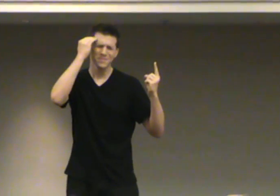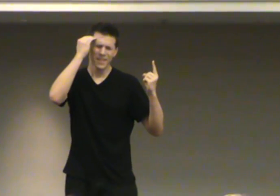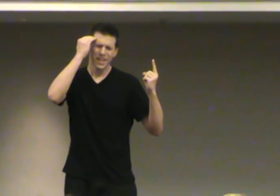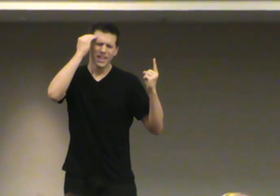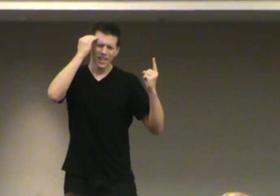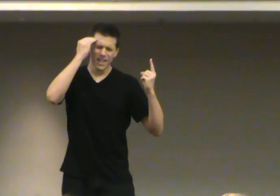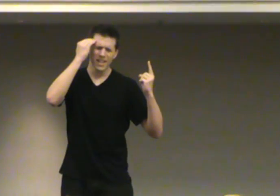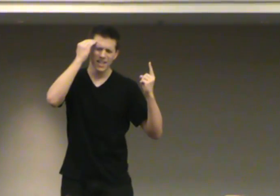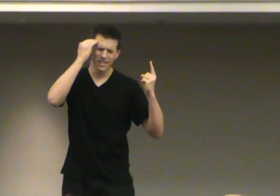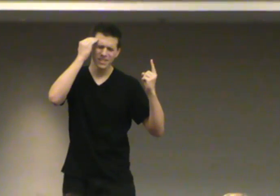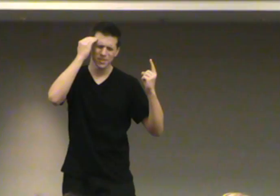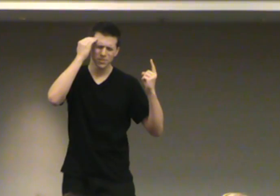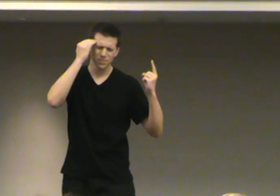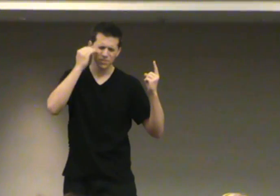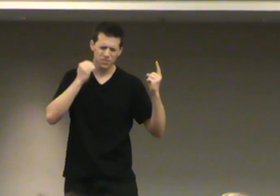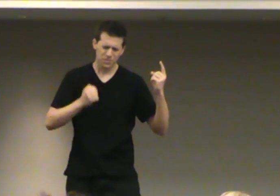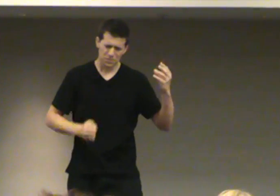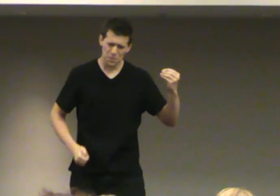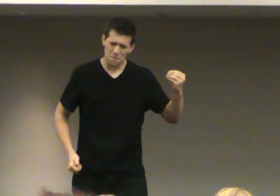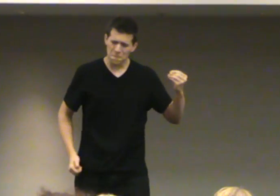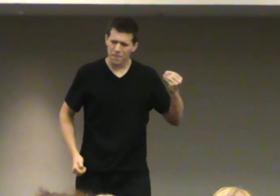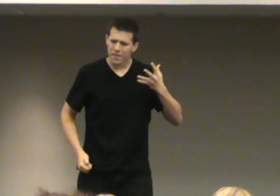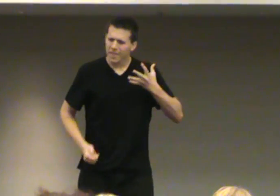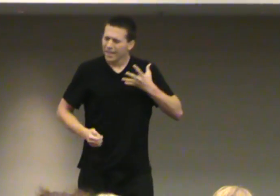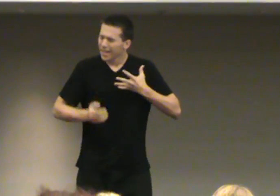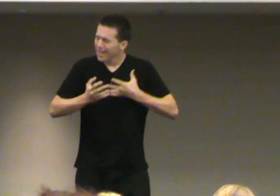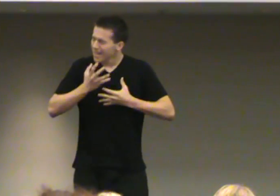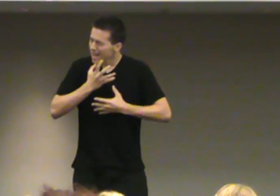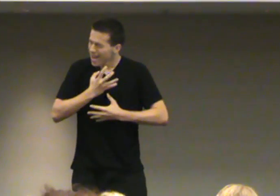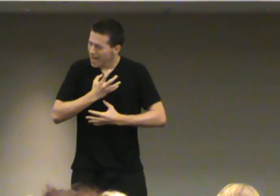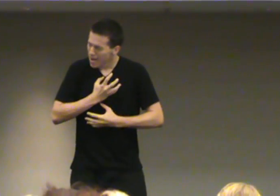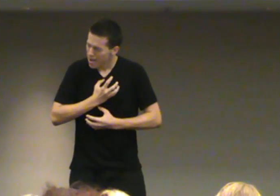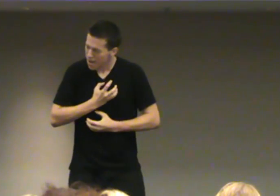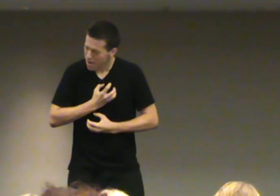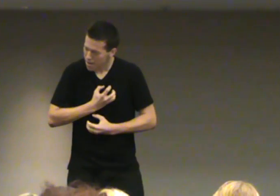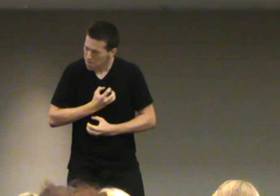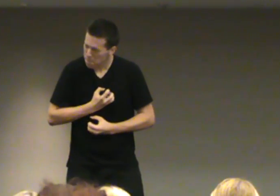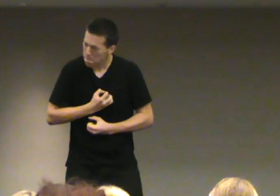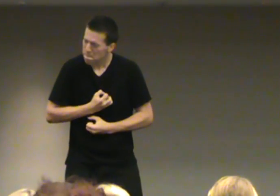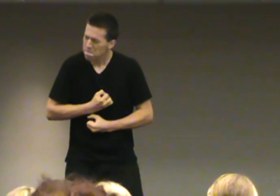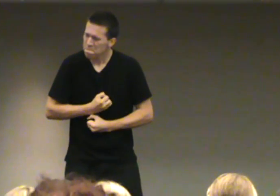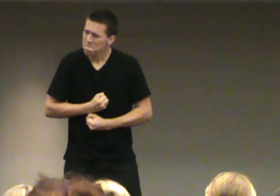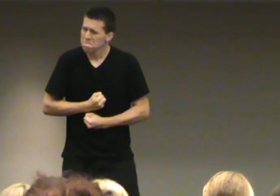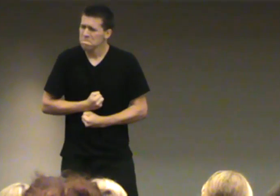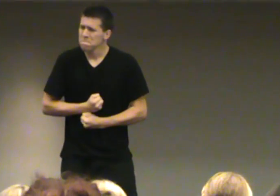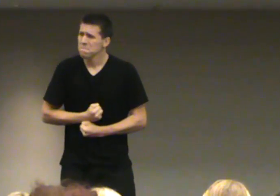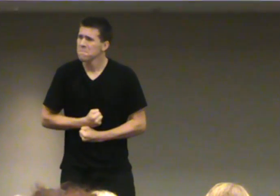I didn't want to hear. And although I tried to steel myself, I trembled when he said,